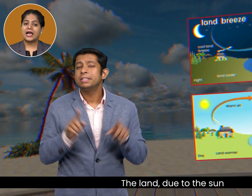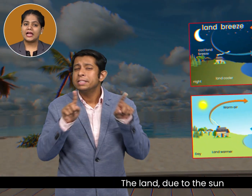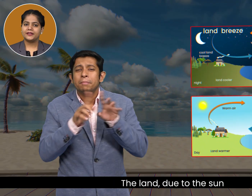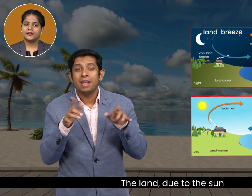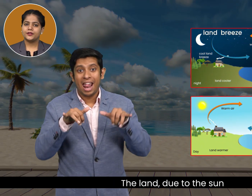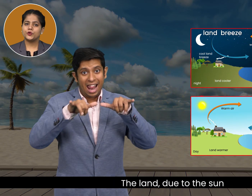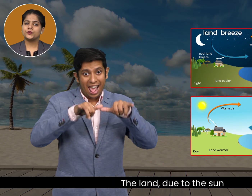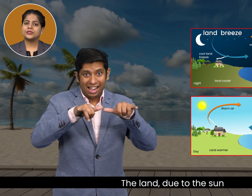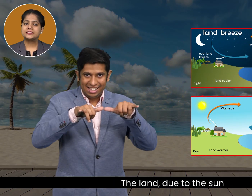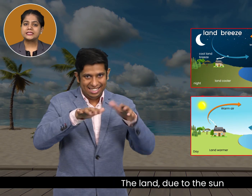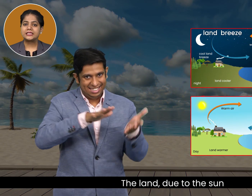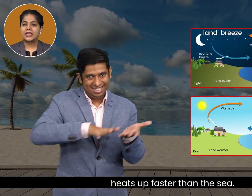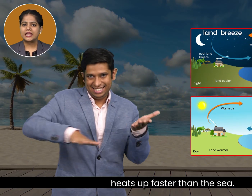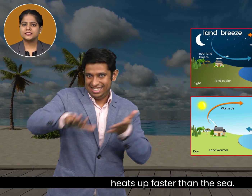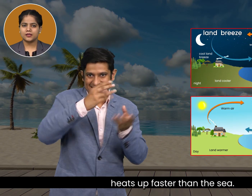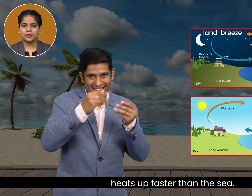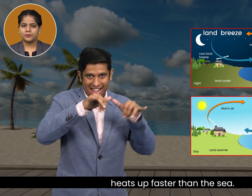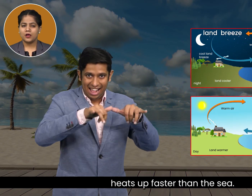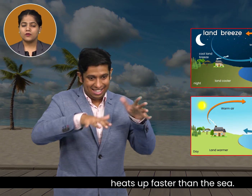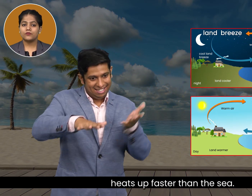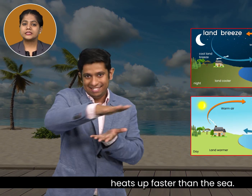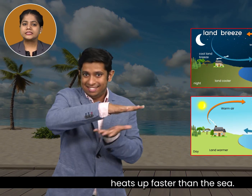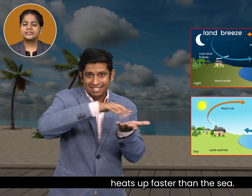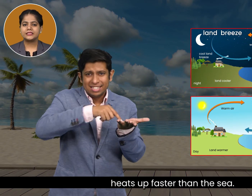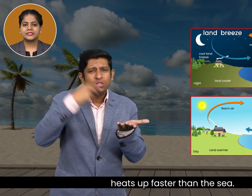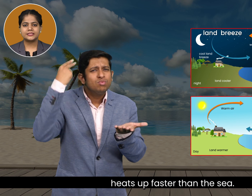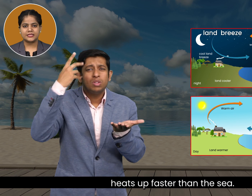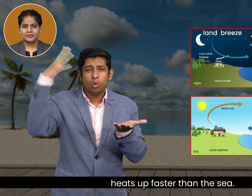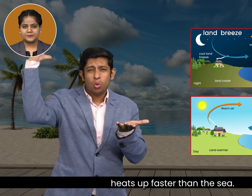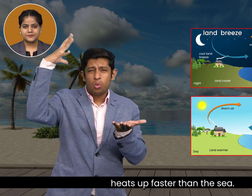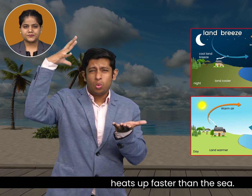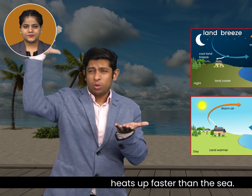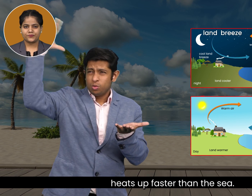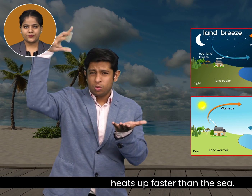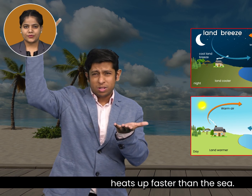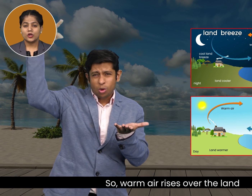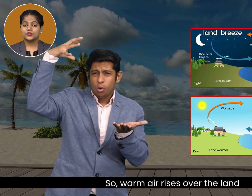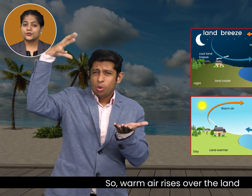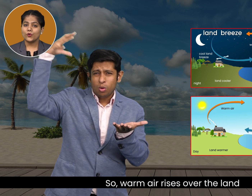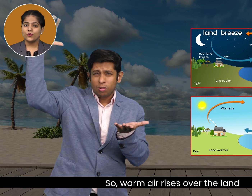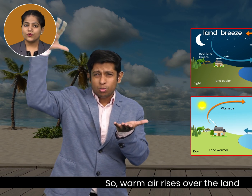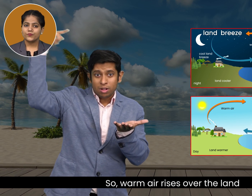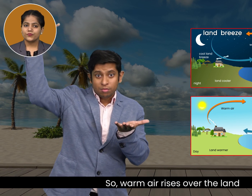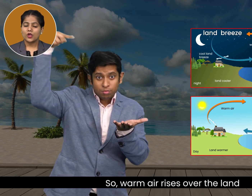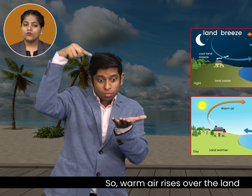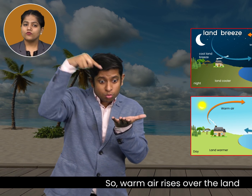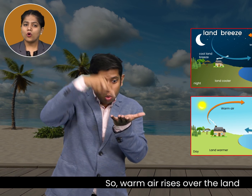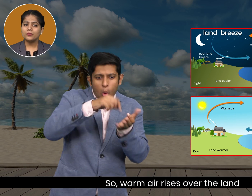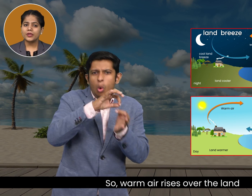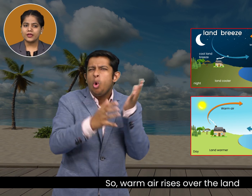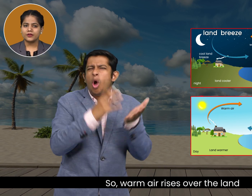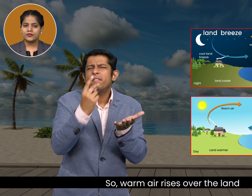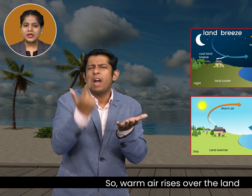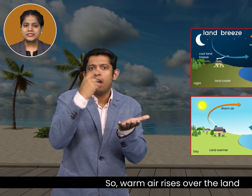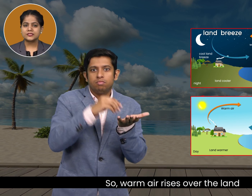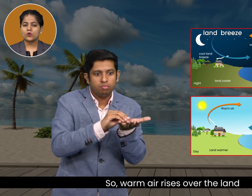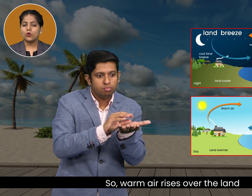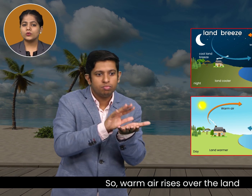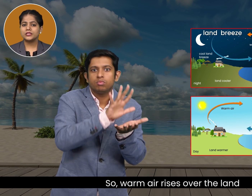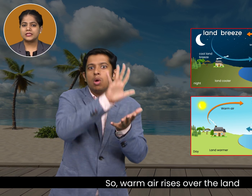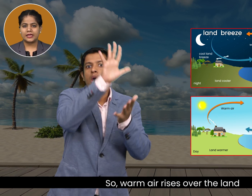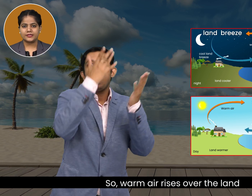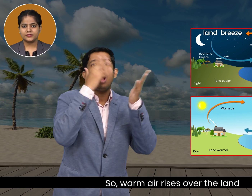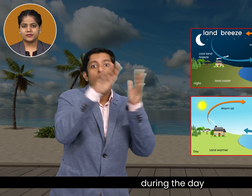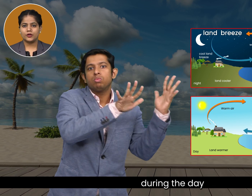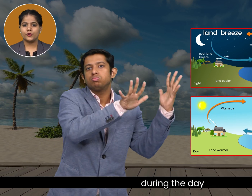The land due to the sun heats up faster than the sea. So, warm air rises